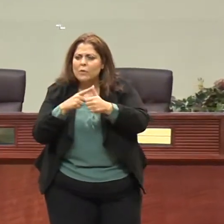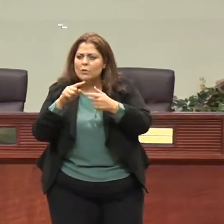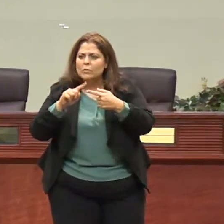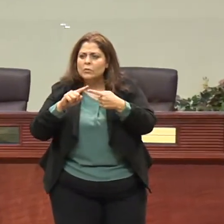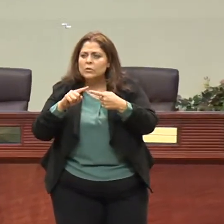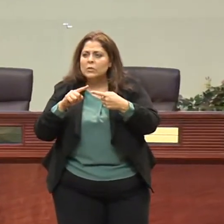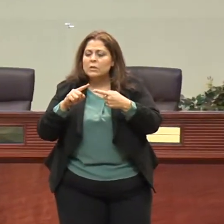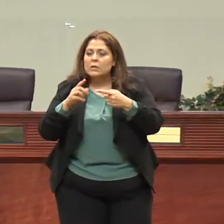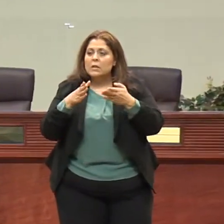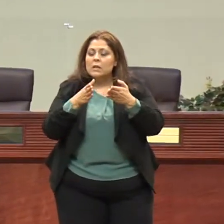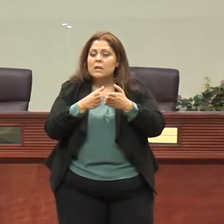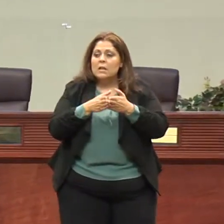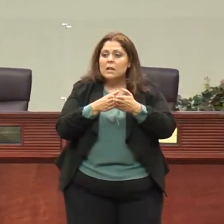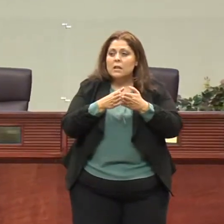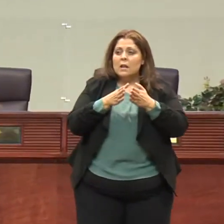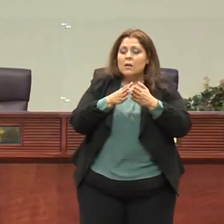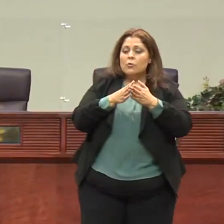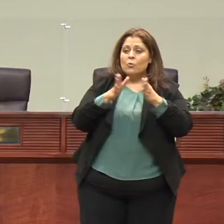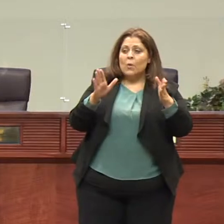Countywide, we're seeing like